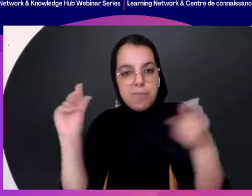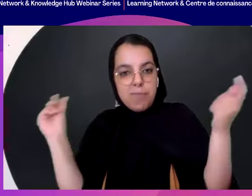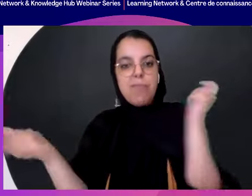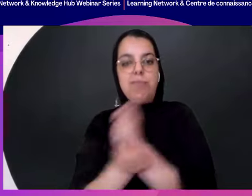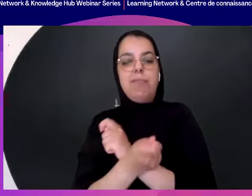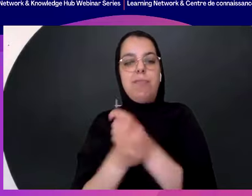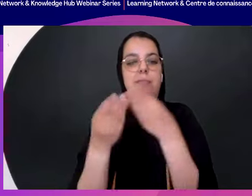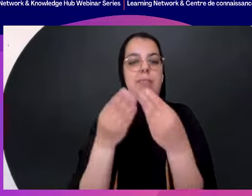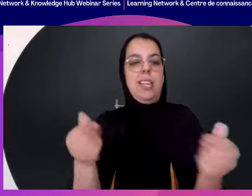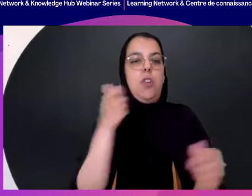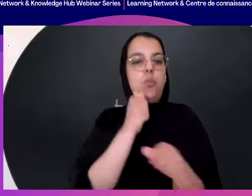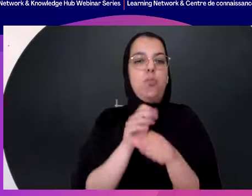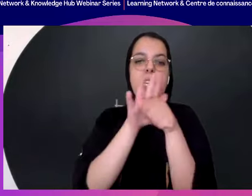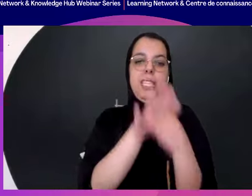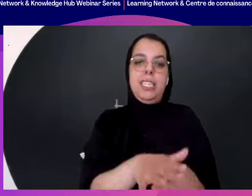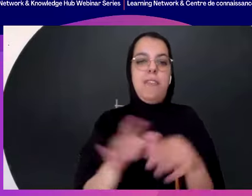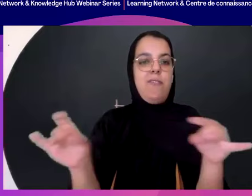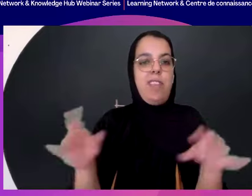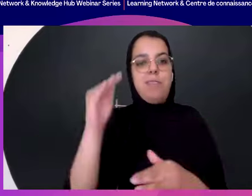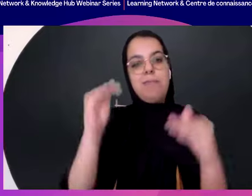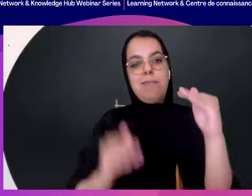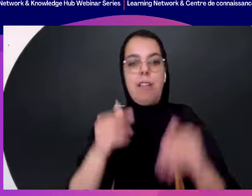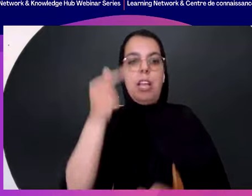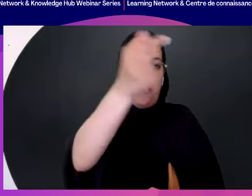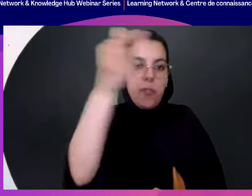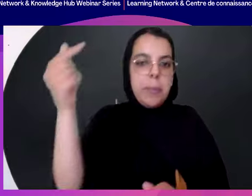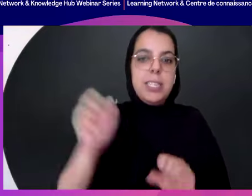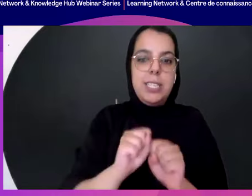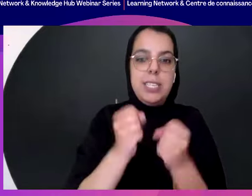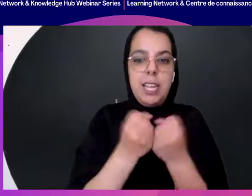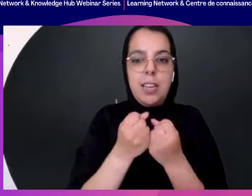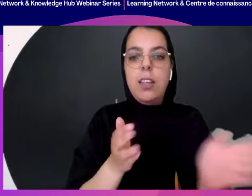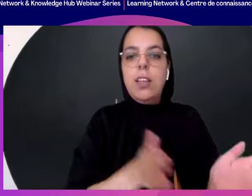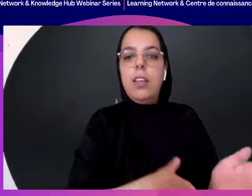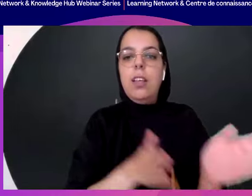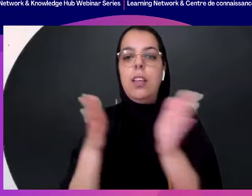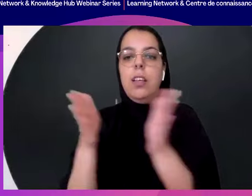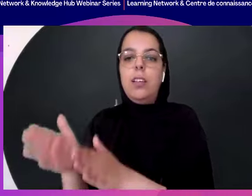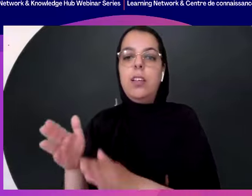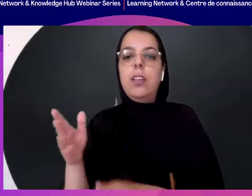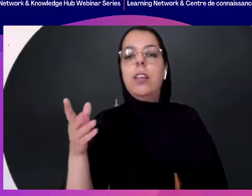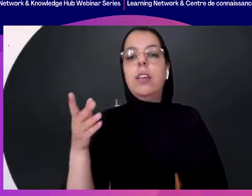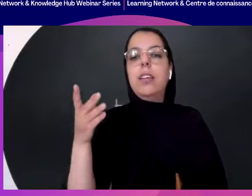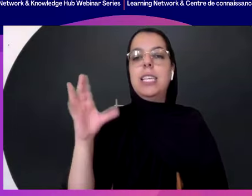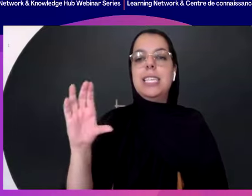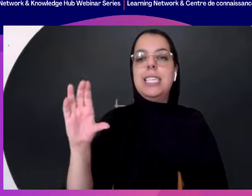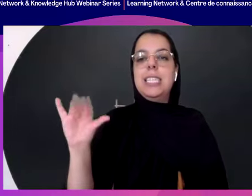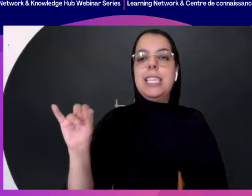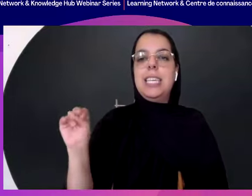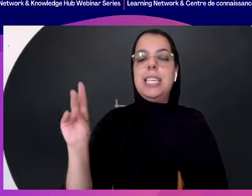fought to, who really, along with the Assembly of First Nations, filed